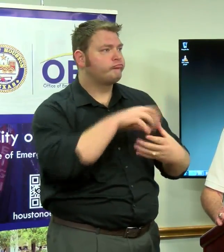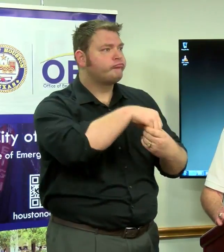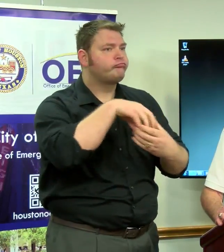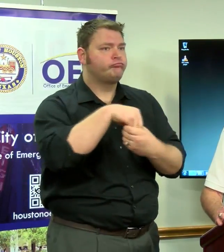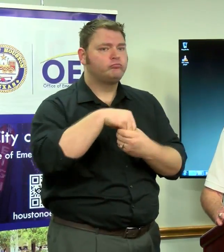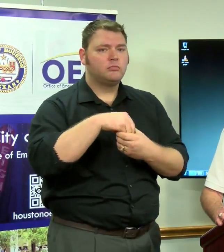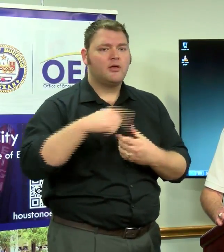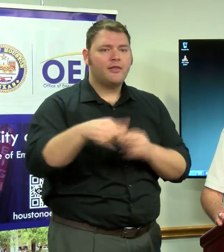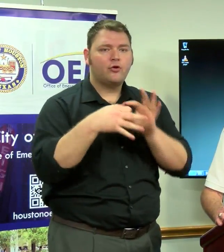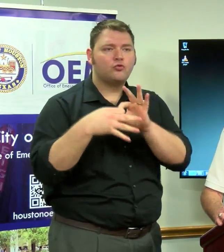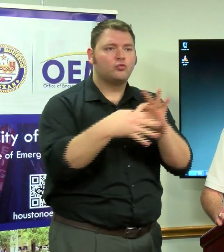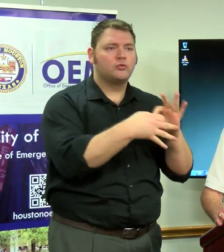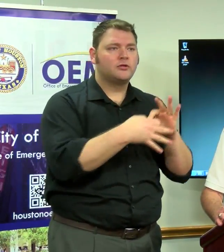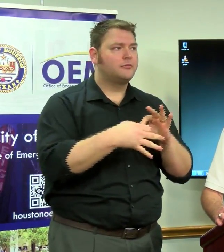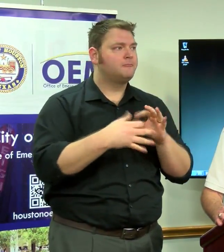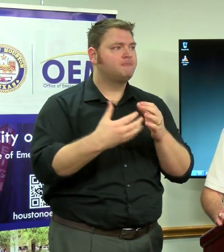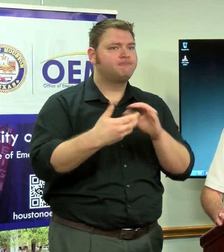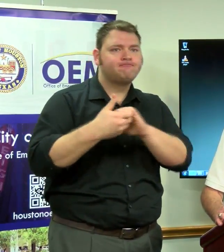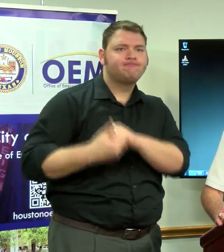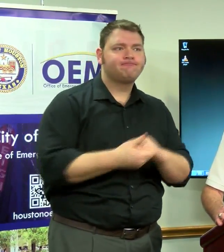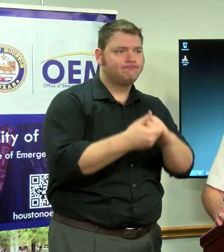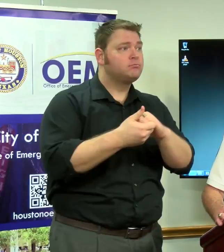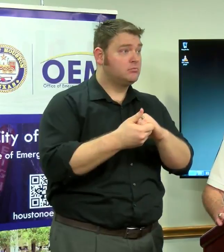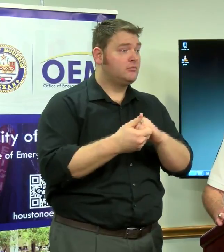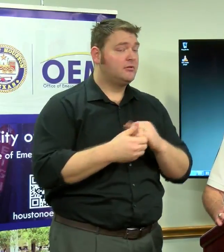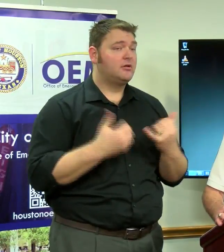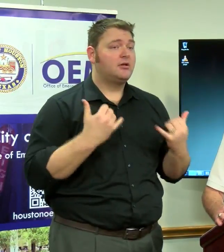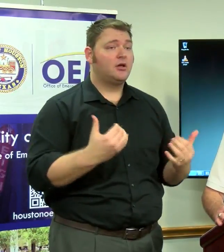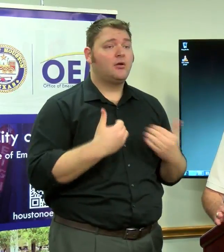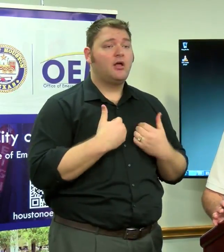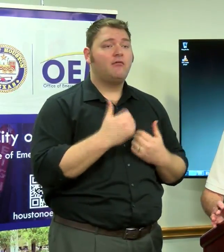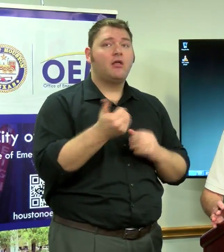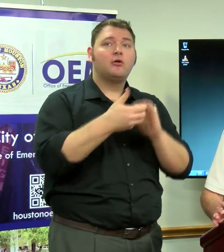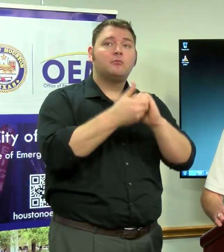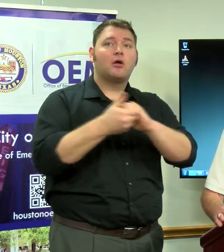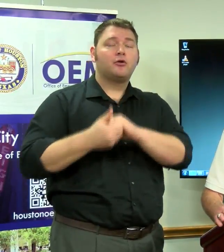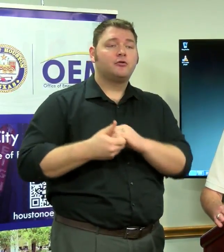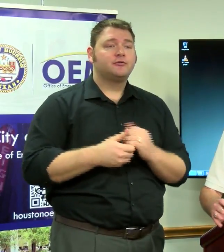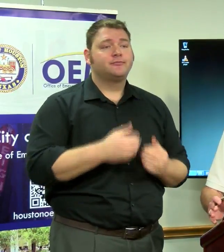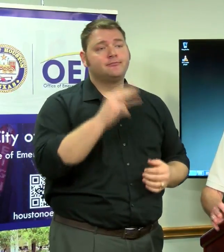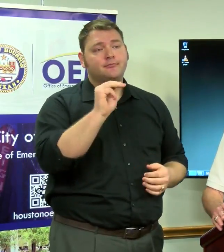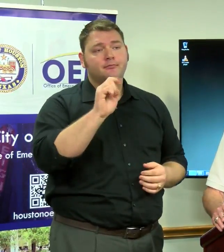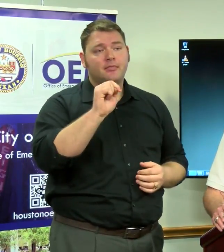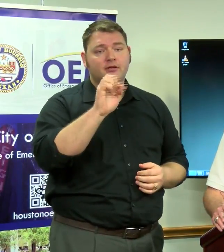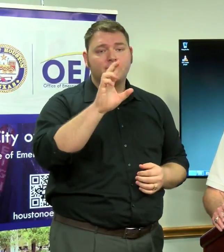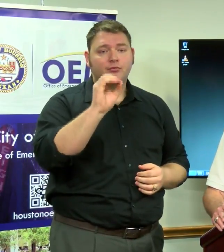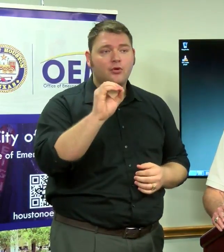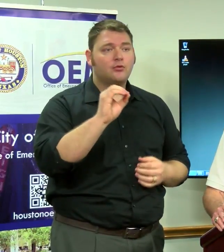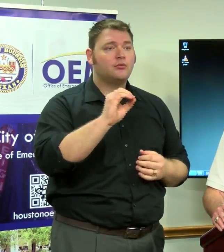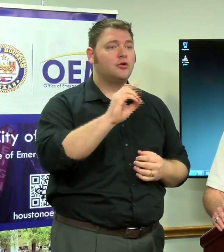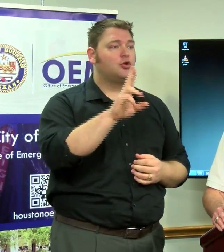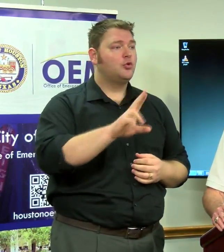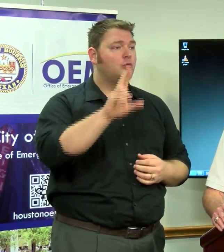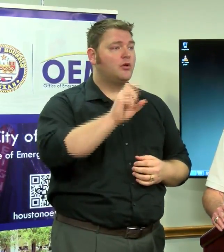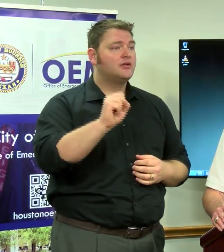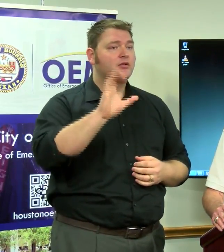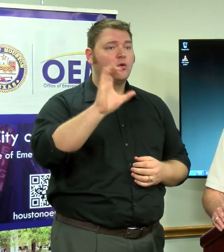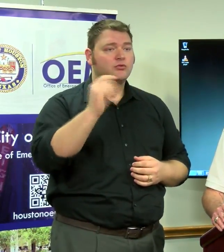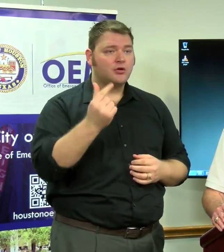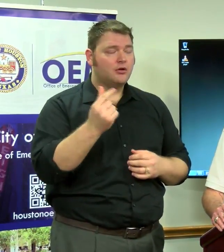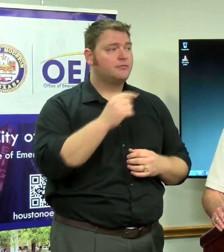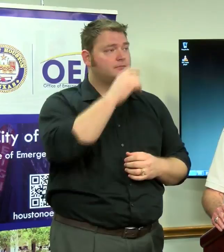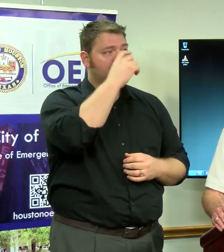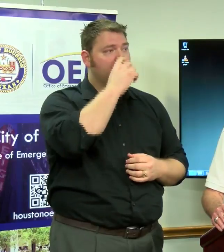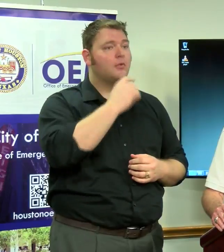also have partners, Metro, U.S. Coast Guard, Red Cross, too many to name,